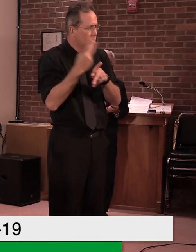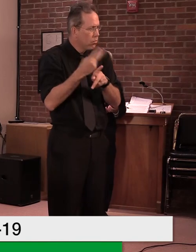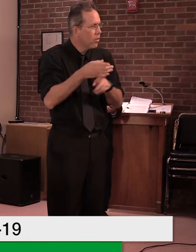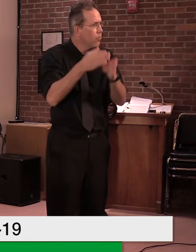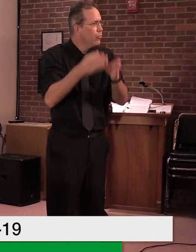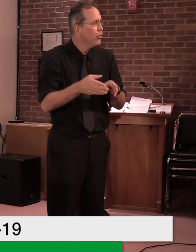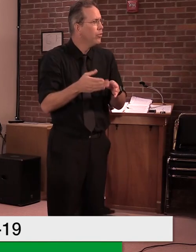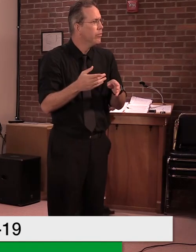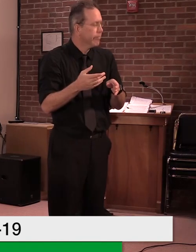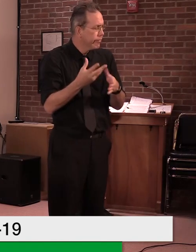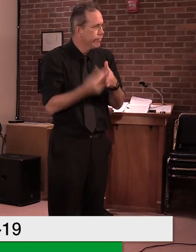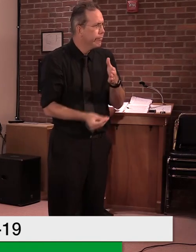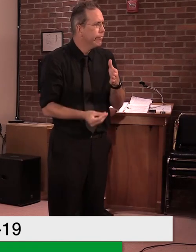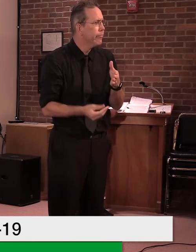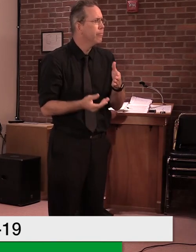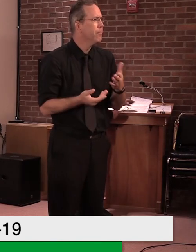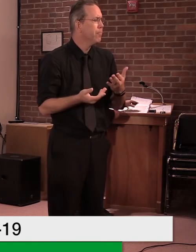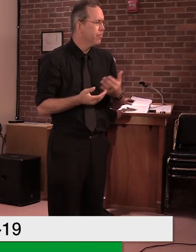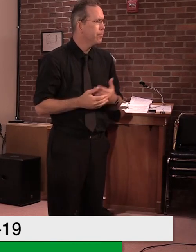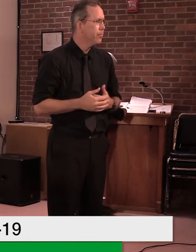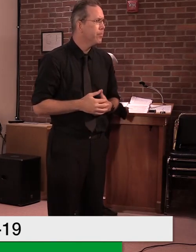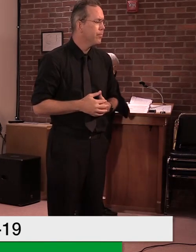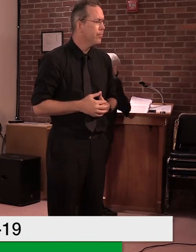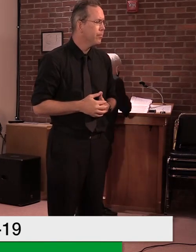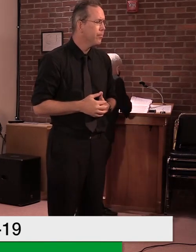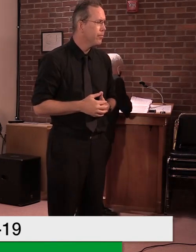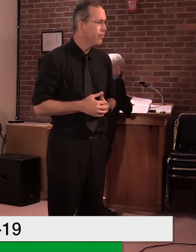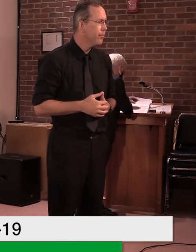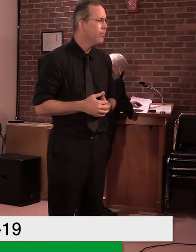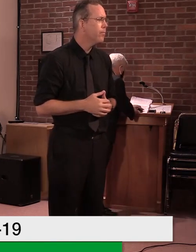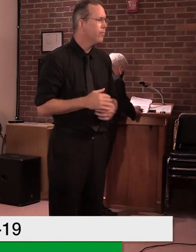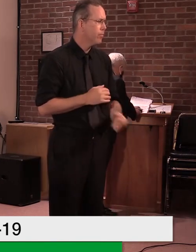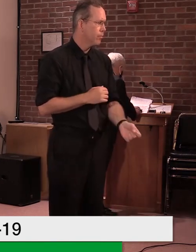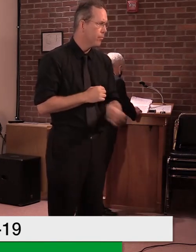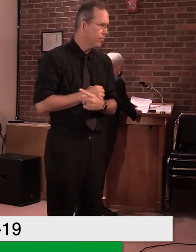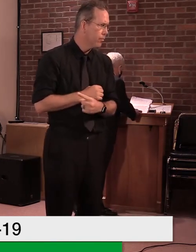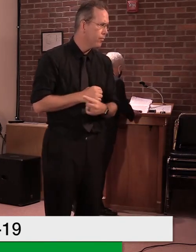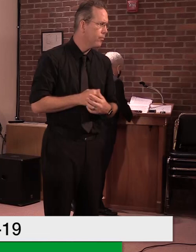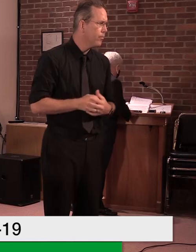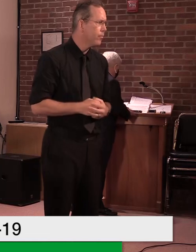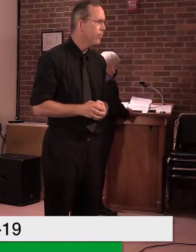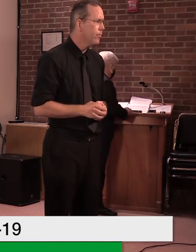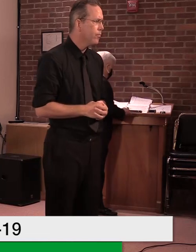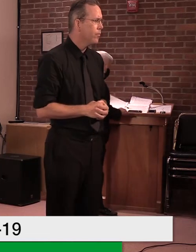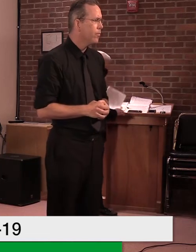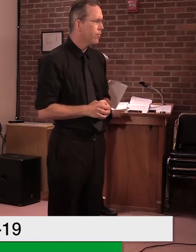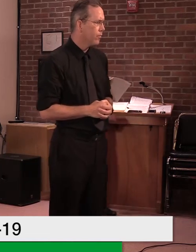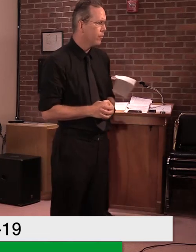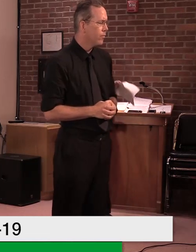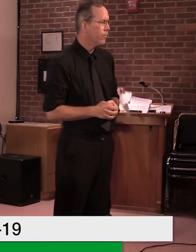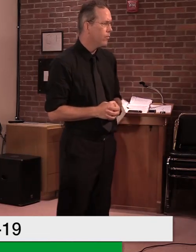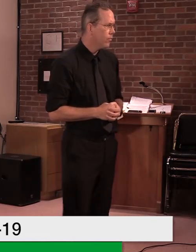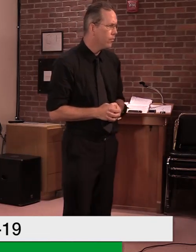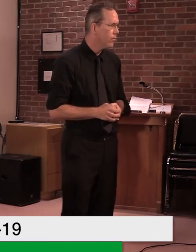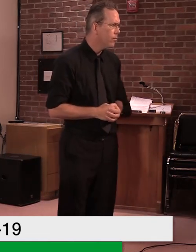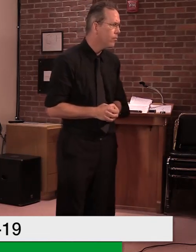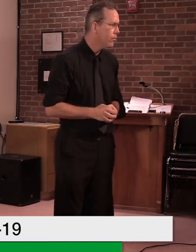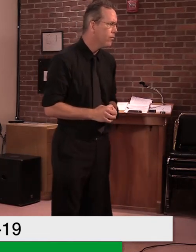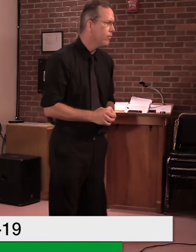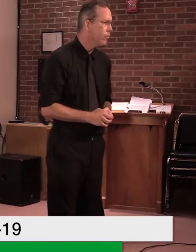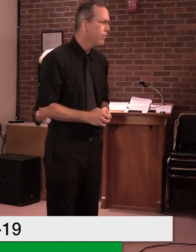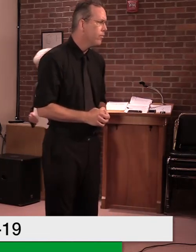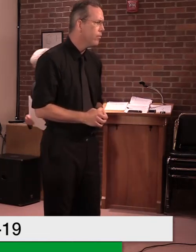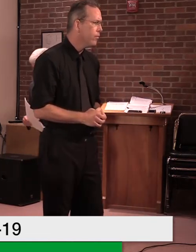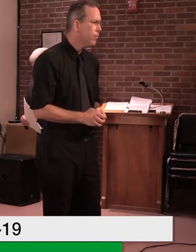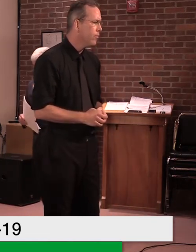Thank you, Governor. Just one final question for you, Secretary Smith, and then I'll let you go. You said earlier that you believe these investigations